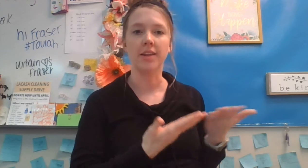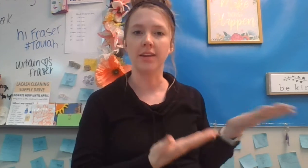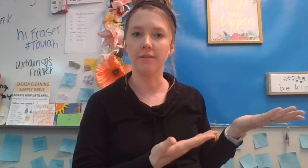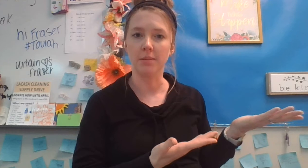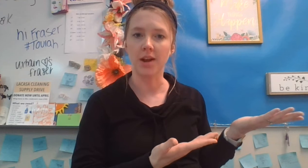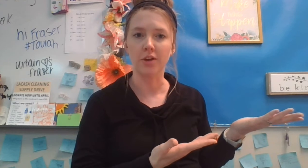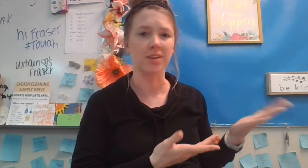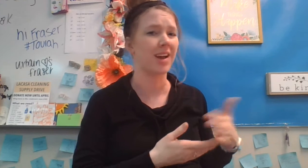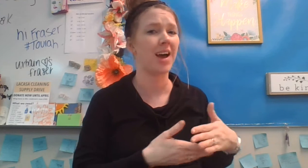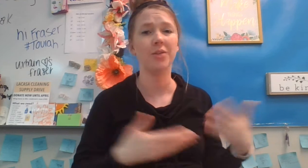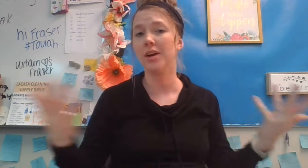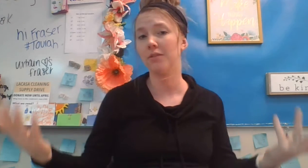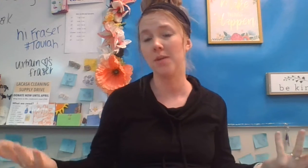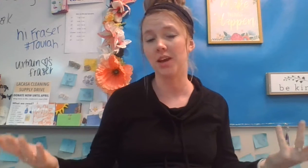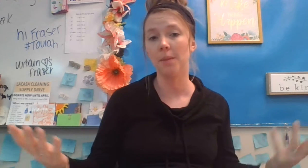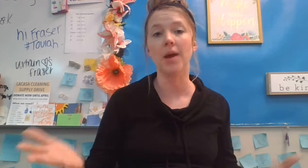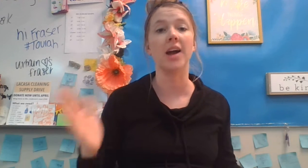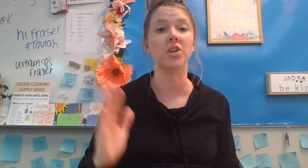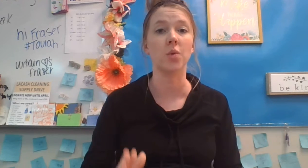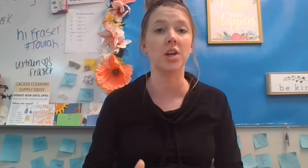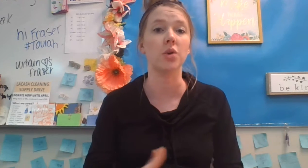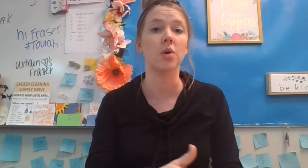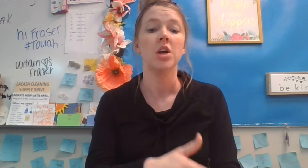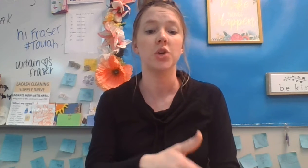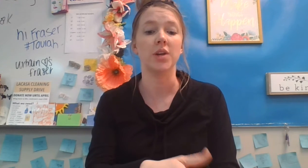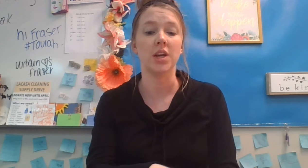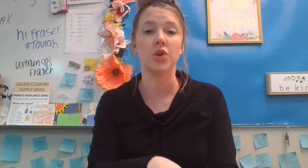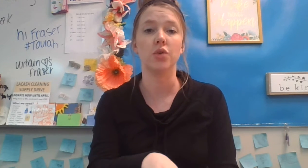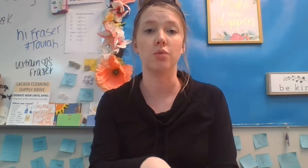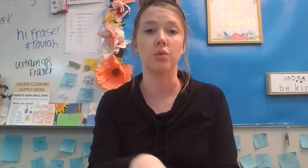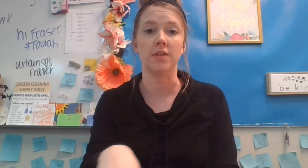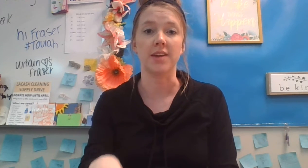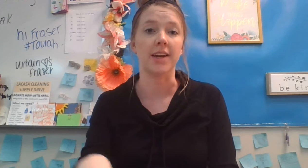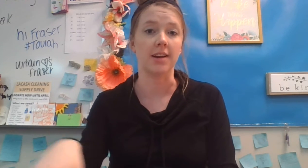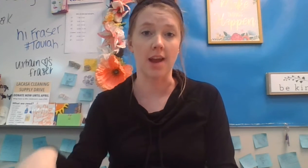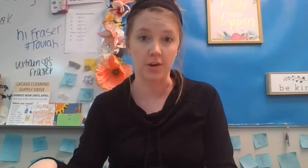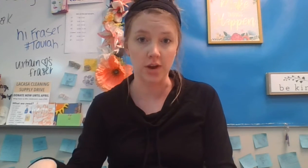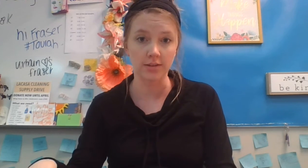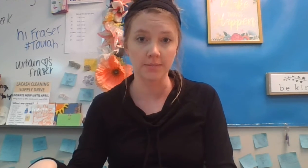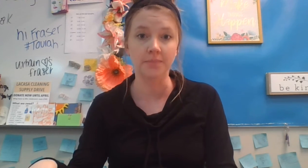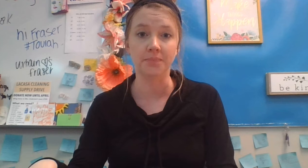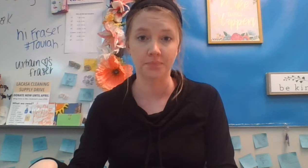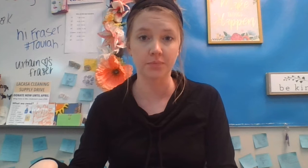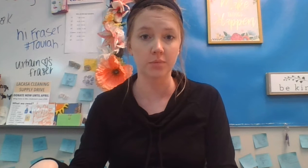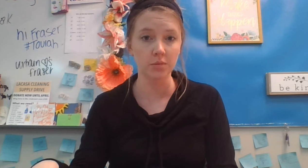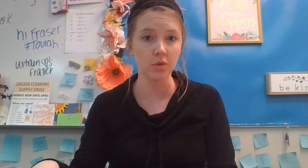then give them an address. I don't care if you make it up. I just want you to adhere to the rules of signing an address.